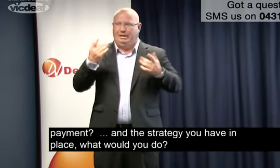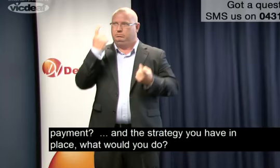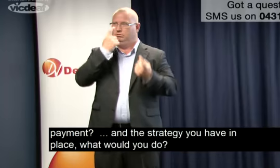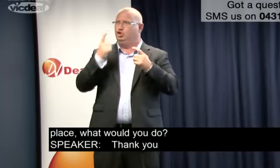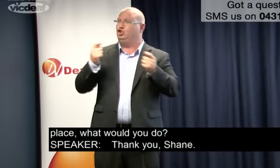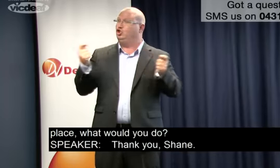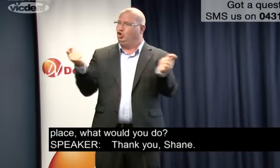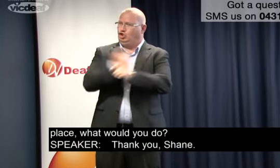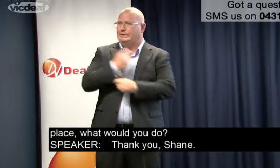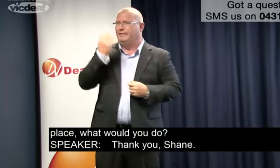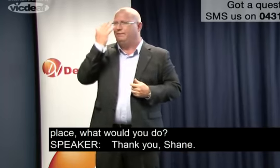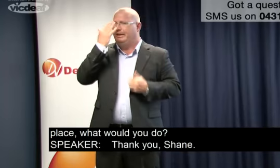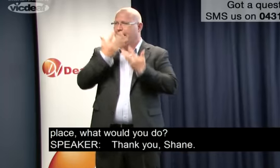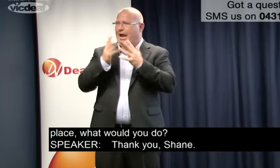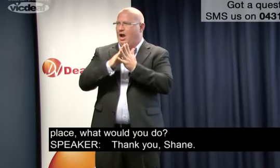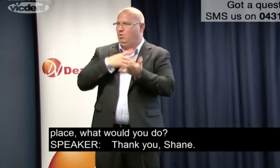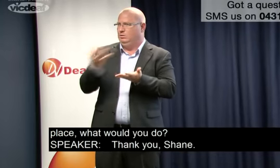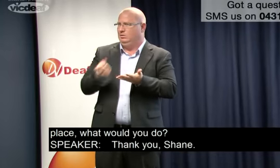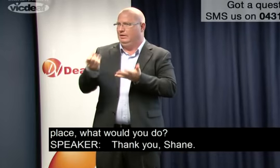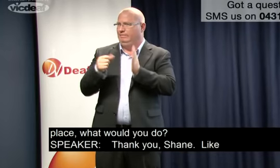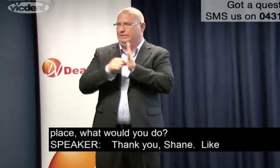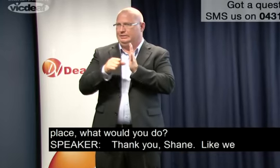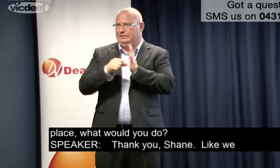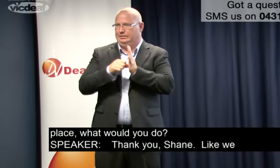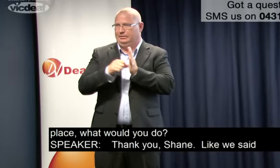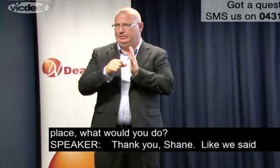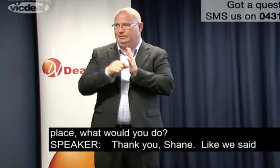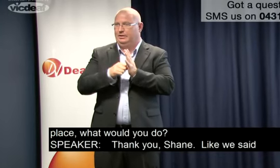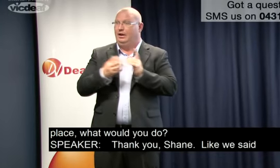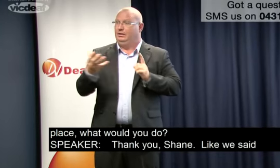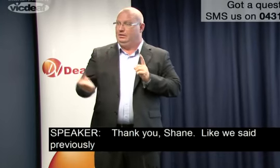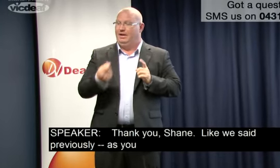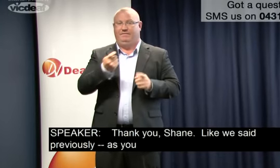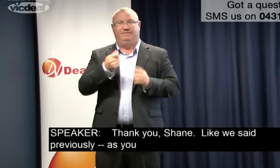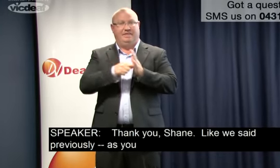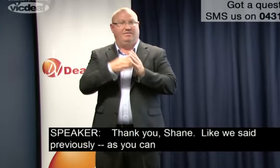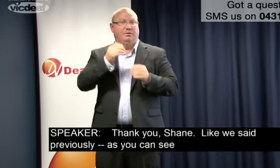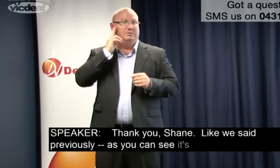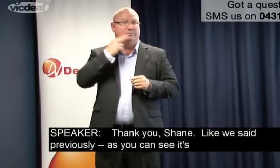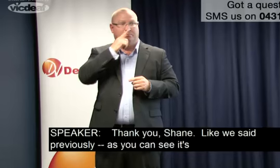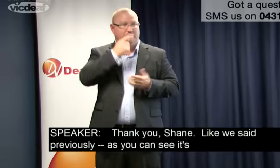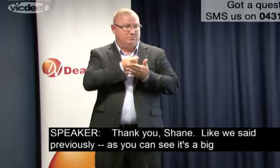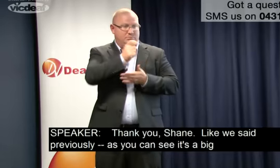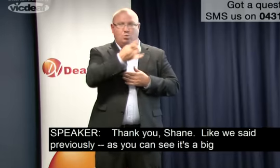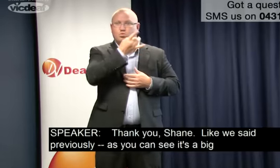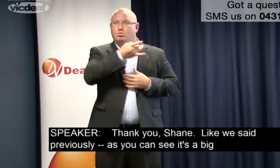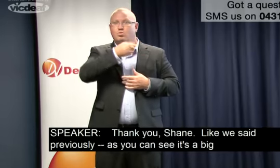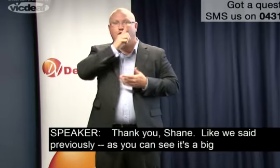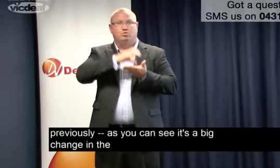Like we said previously, as you can see, it's a big change in the way of thinking because of how we receive our funding. And